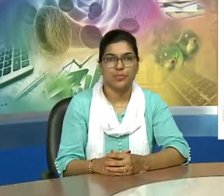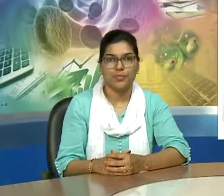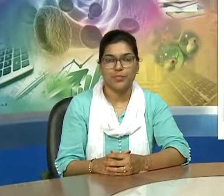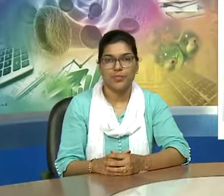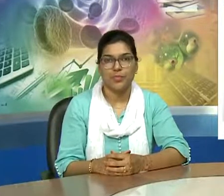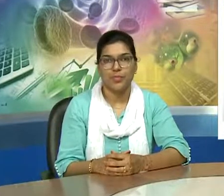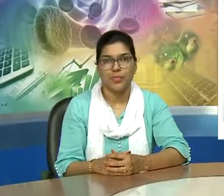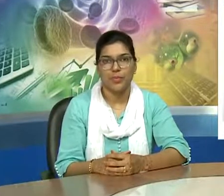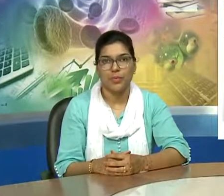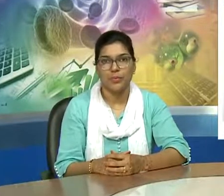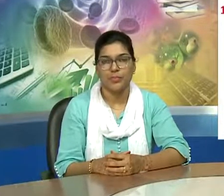further.